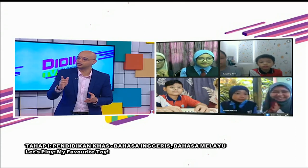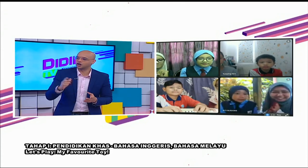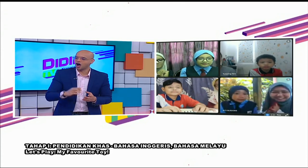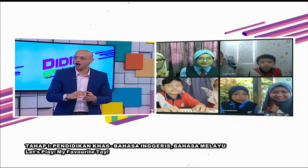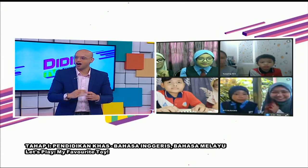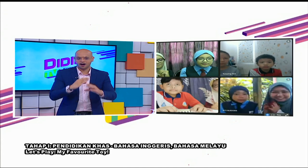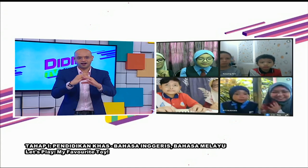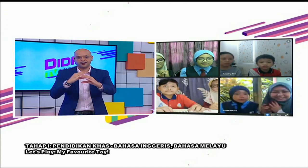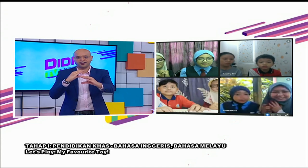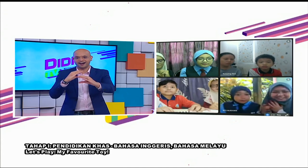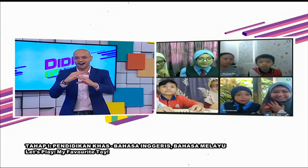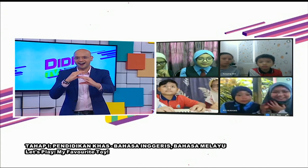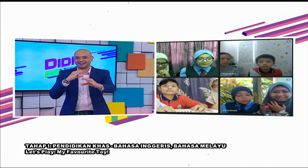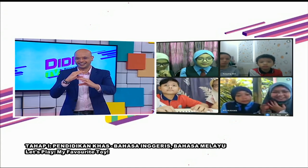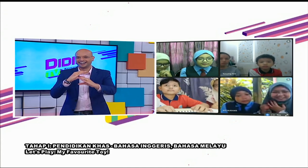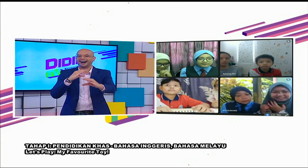Next is car.